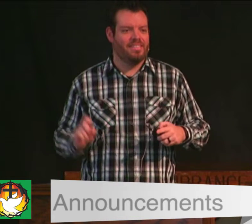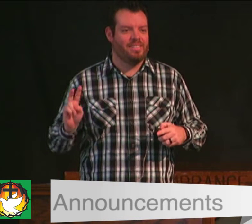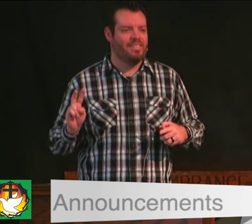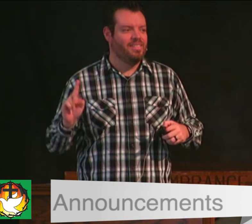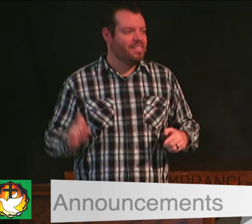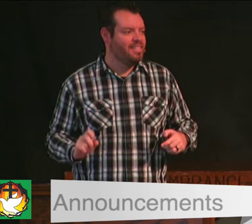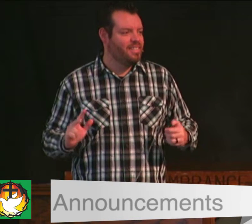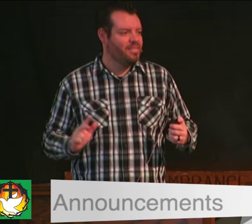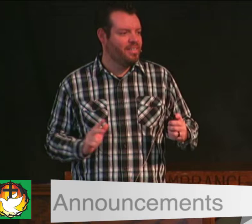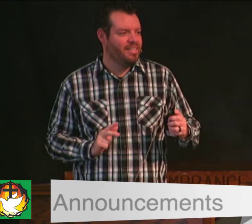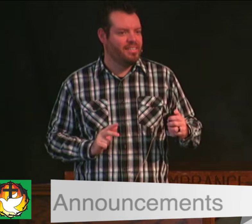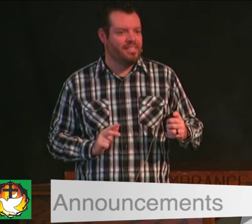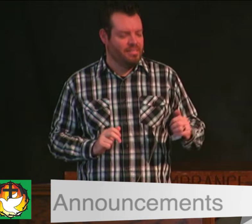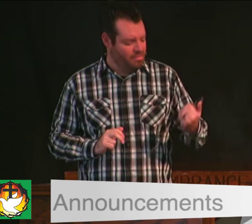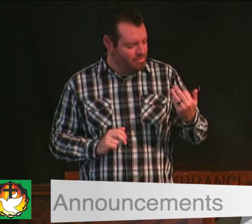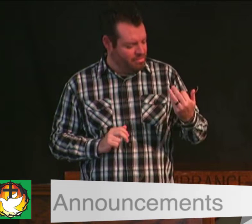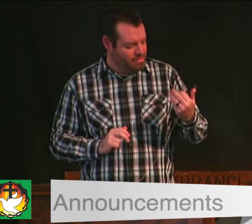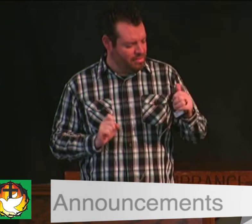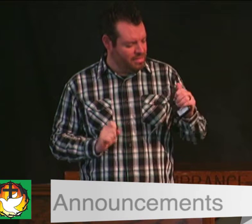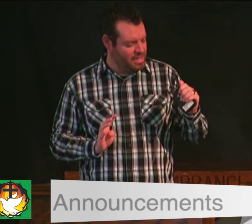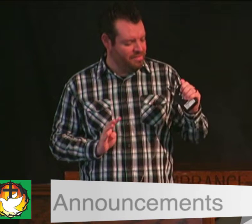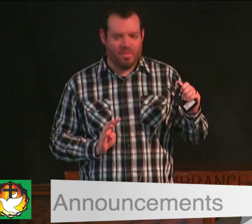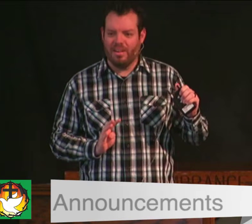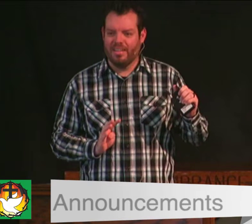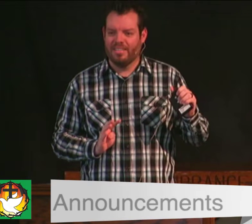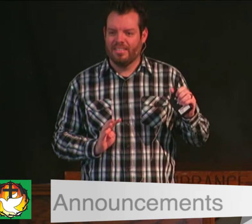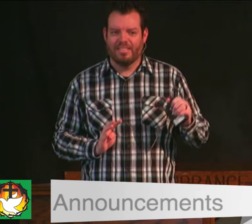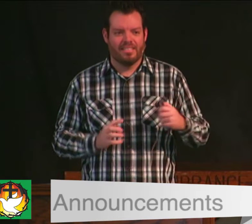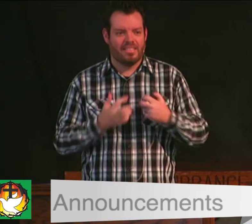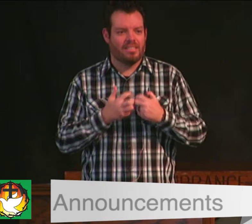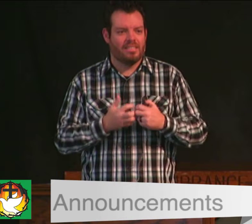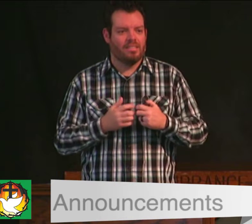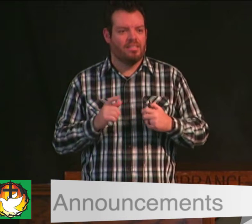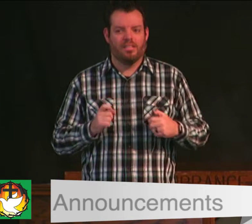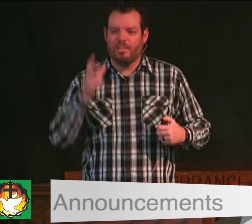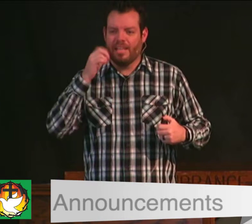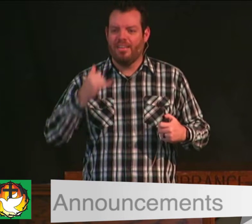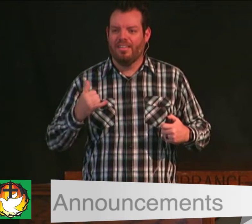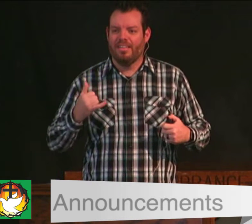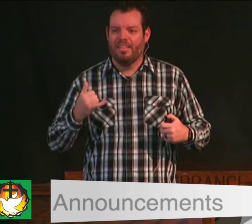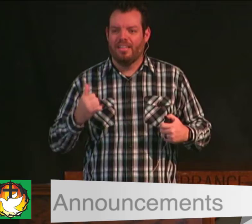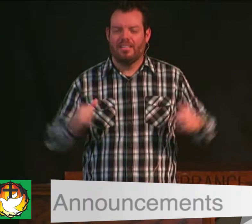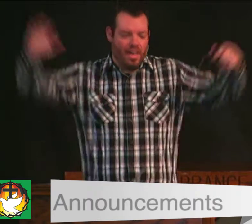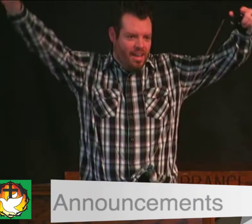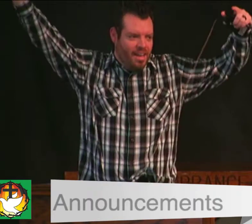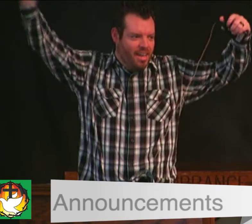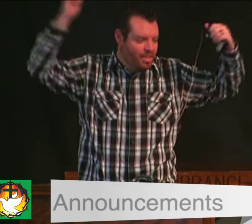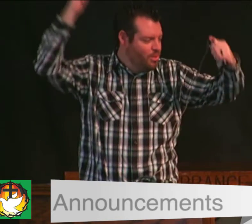2, testing 3, testing 4. You hear me now? Yes. Yay,